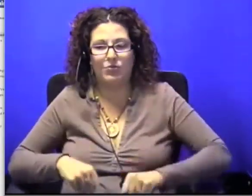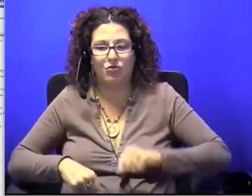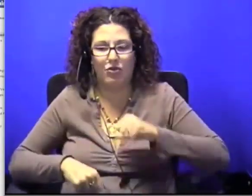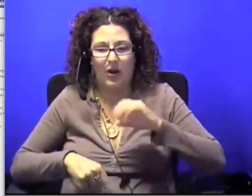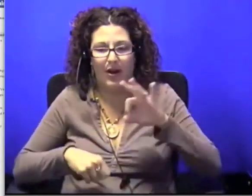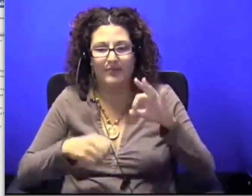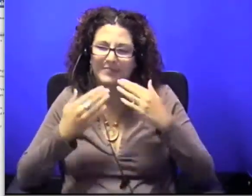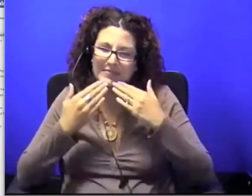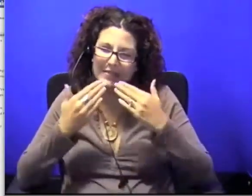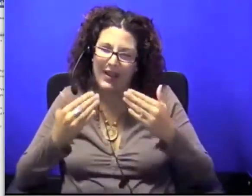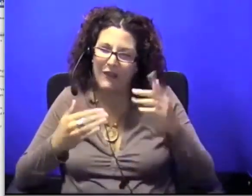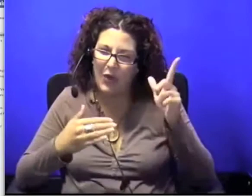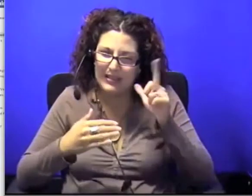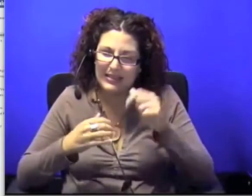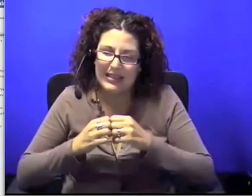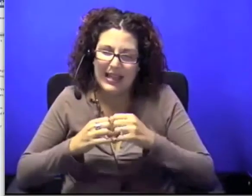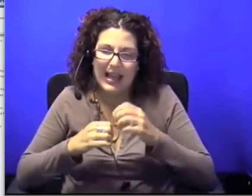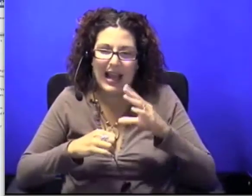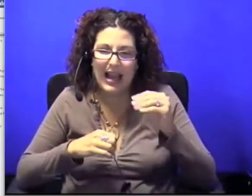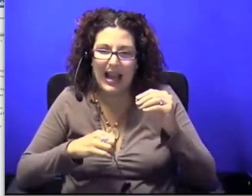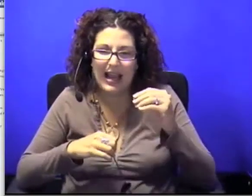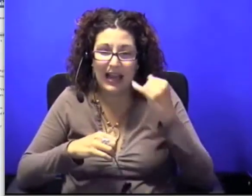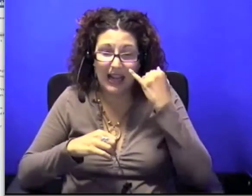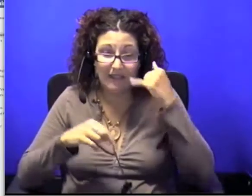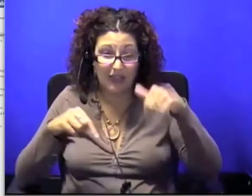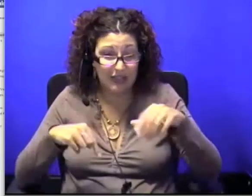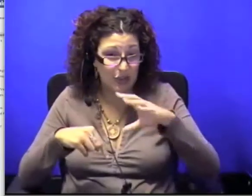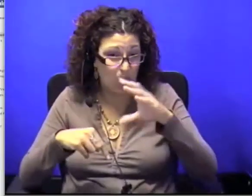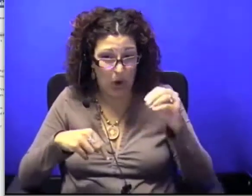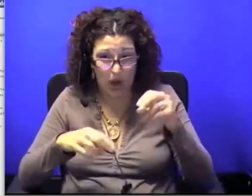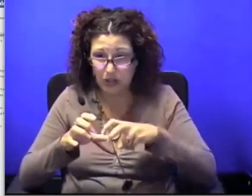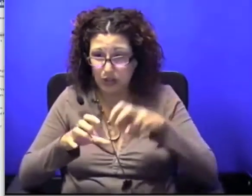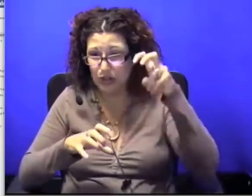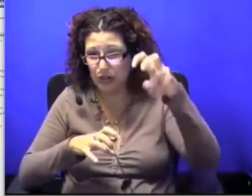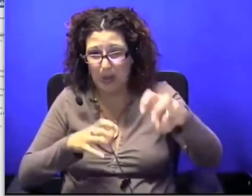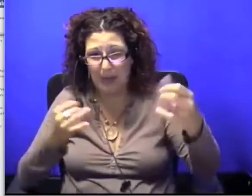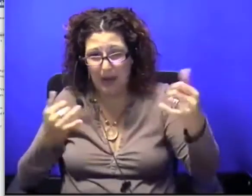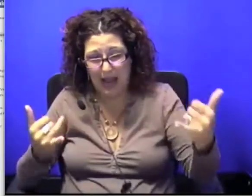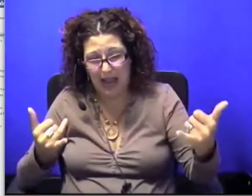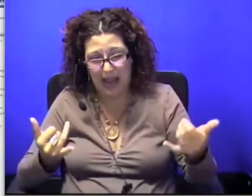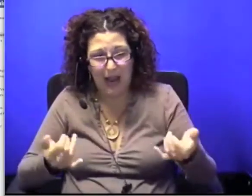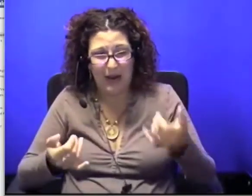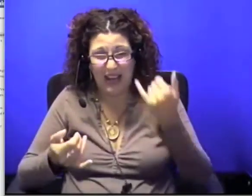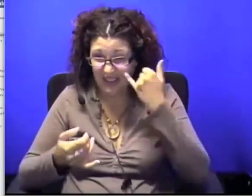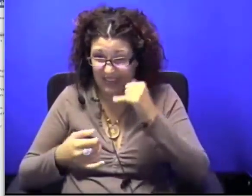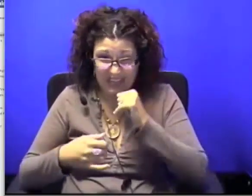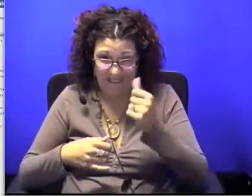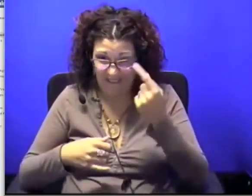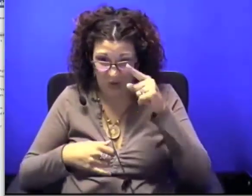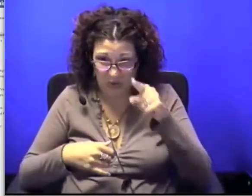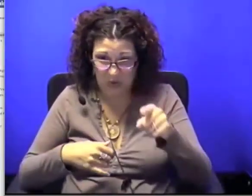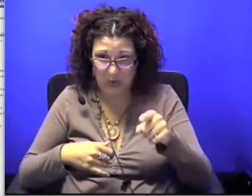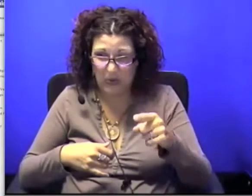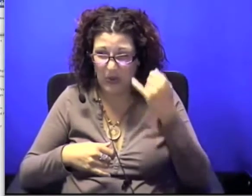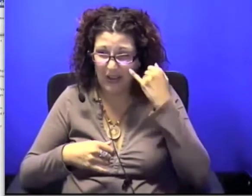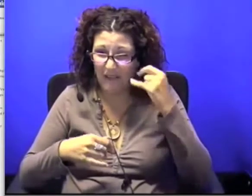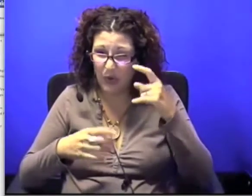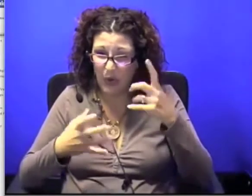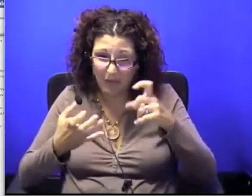of. Thank you for listening. And if this is your company, jump now. If this is not, if you got to do